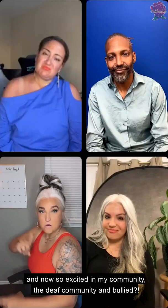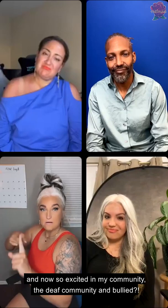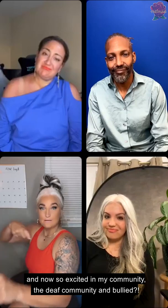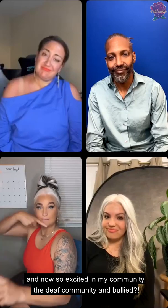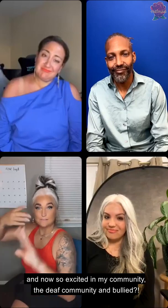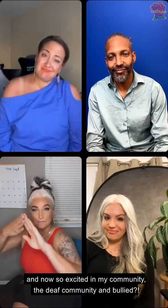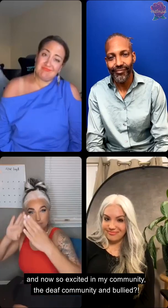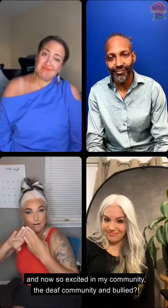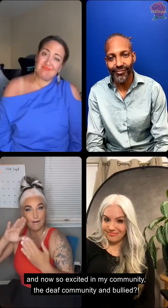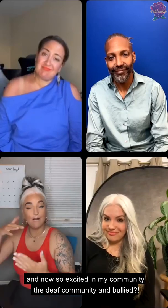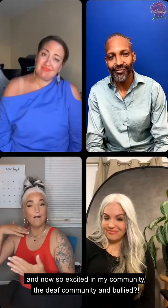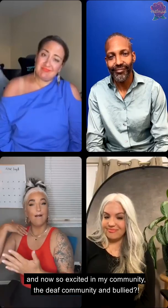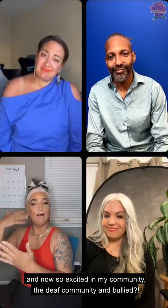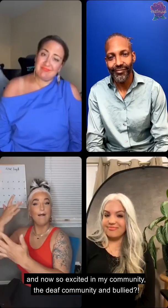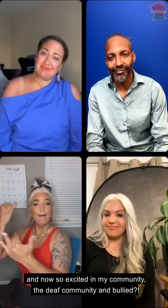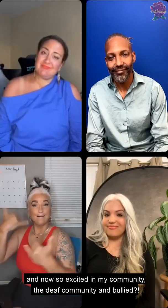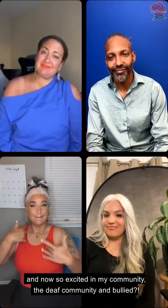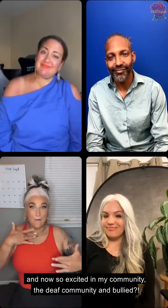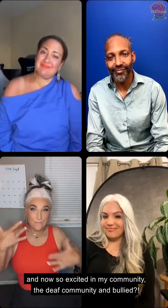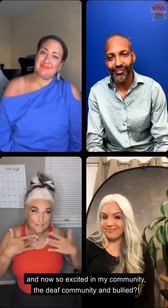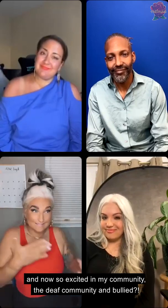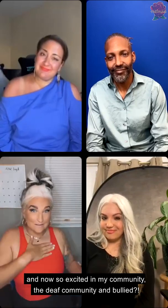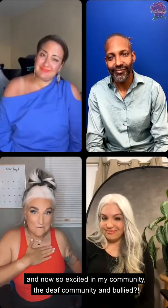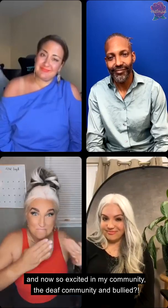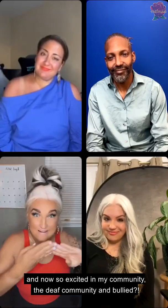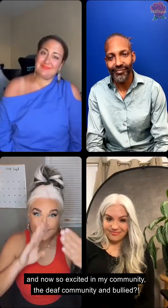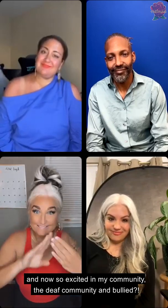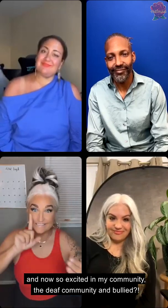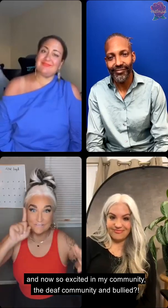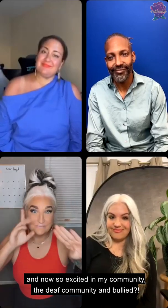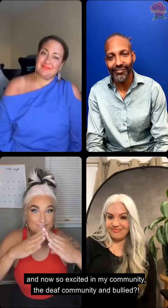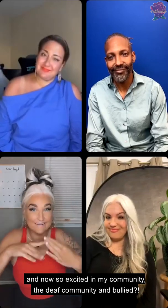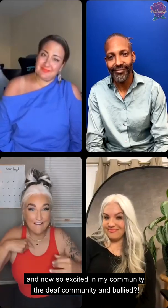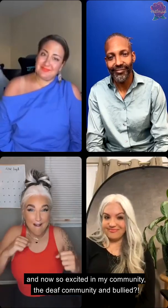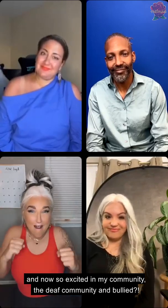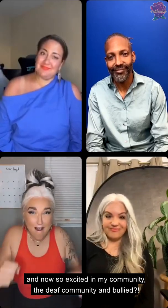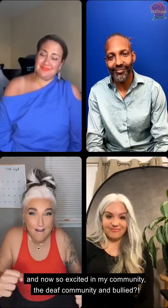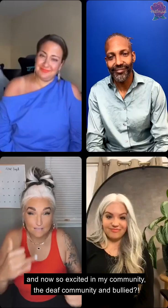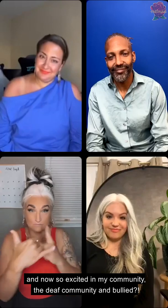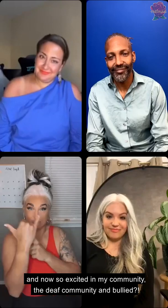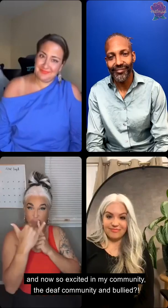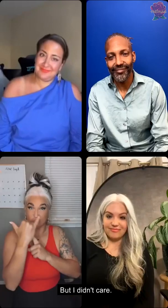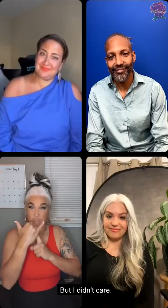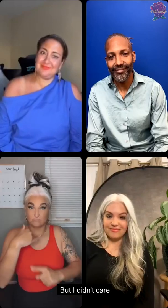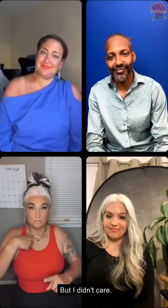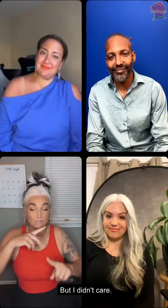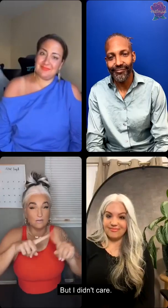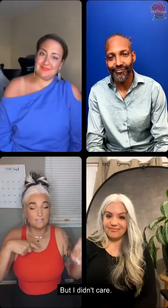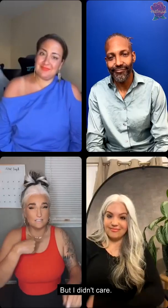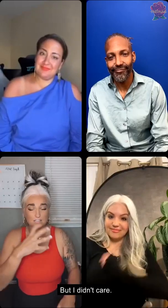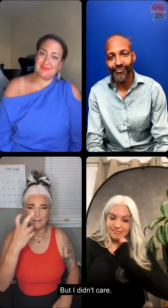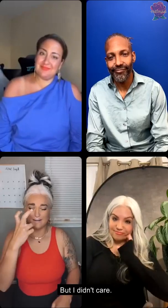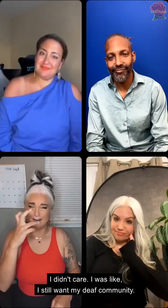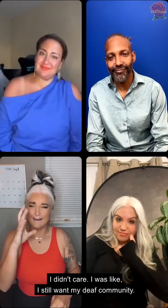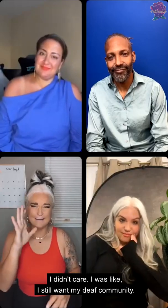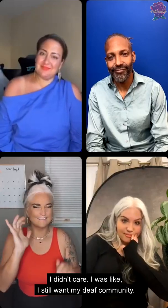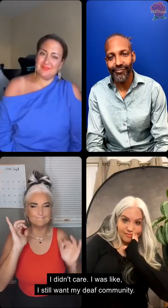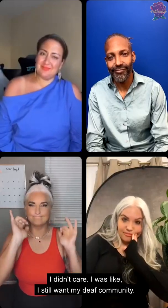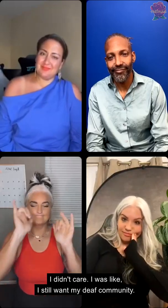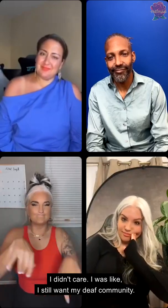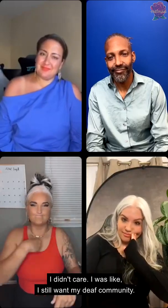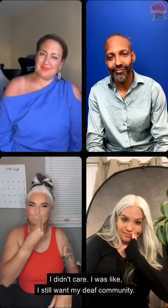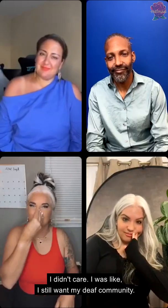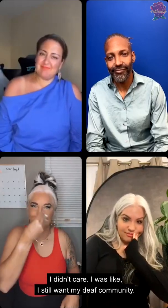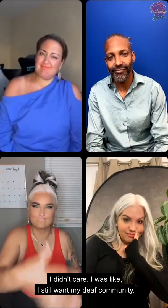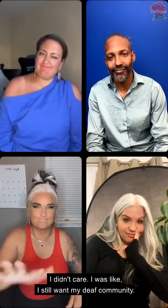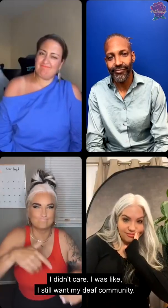in the hearing community, and now so excited in my community, the deaf community, and bullied. But I didn't